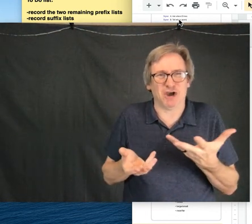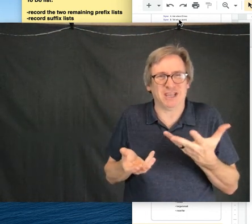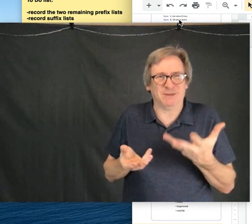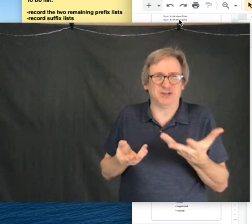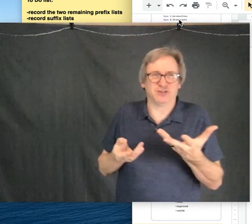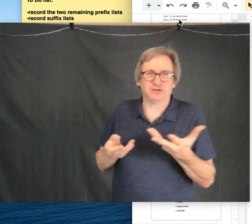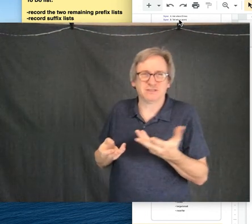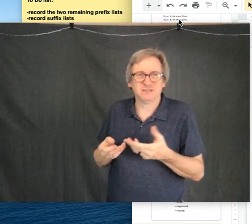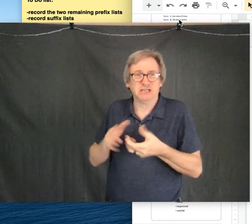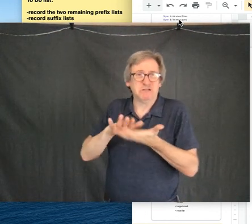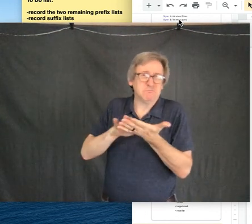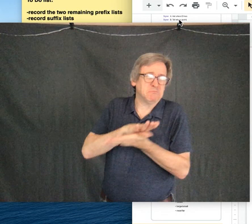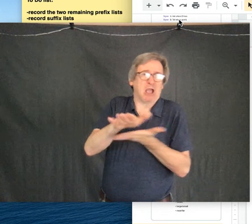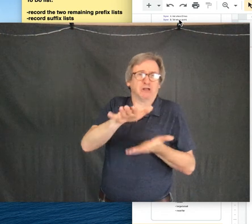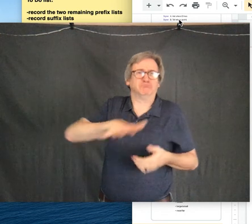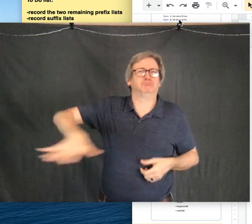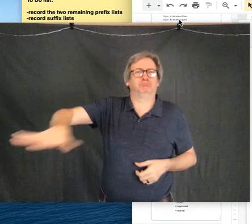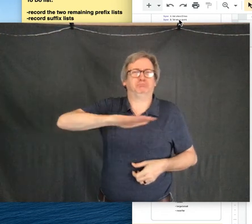not really talking about the dirt.